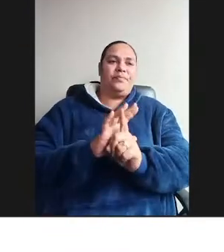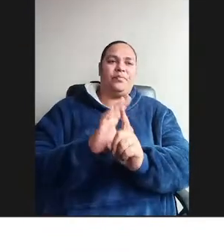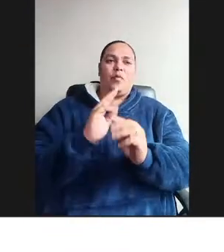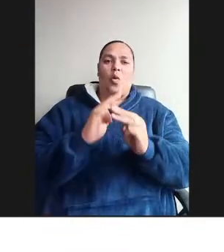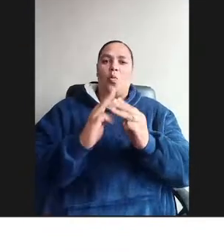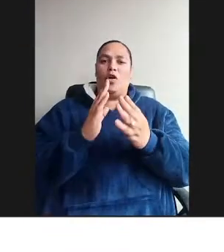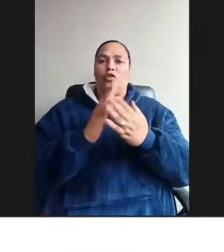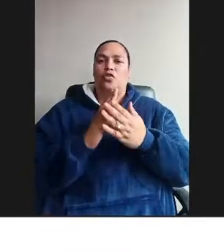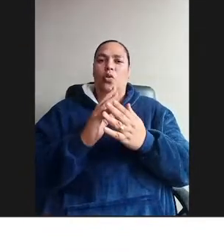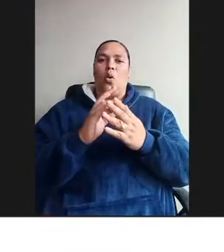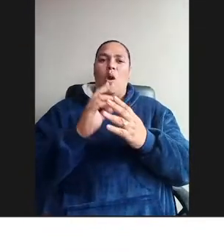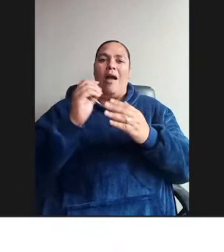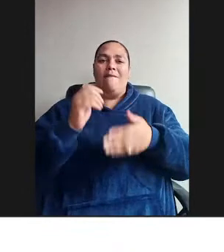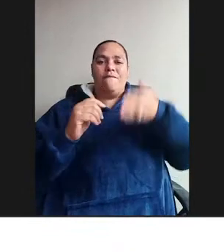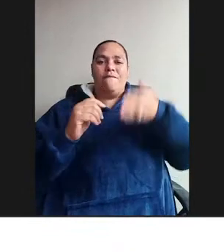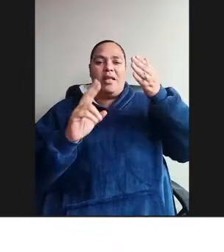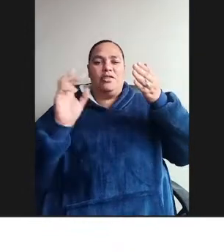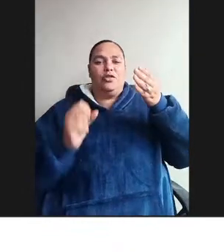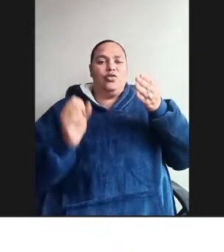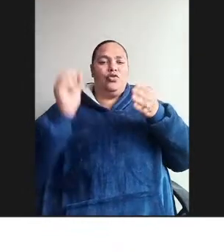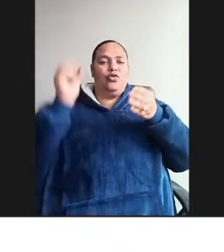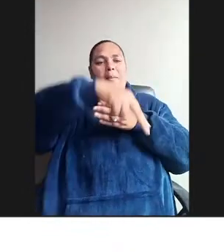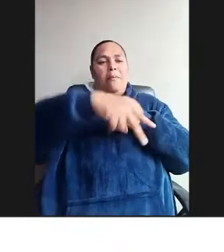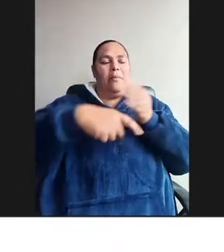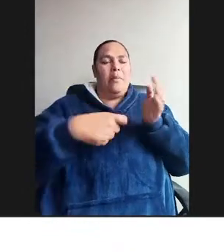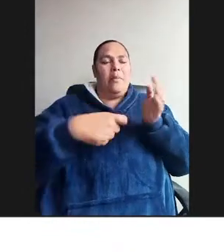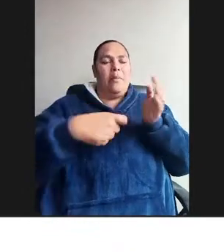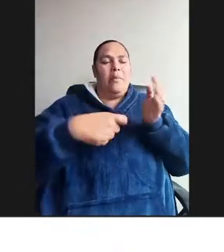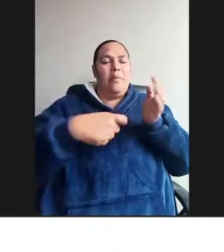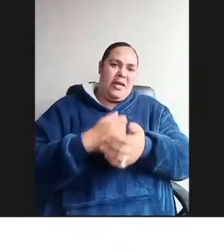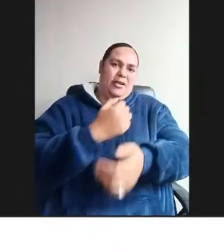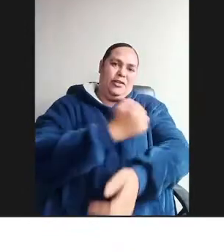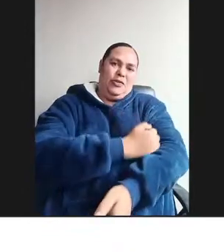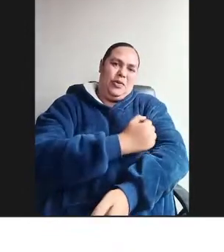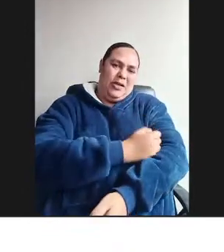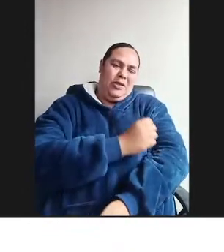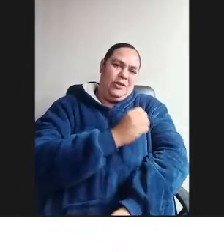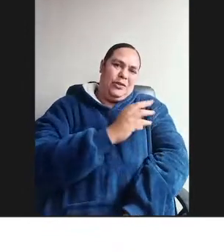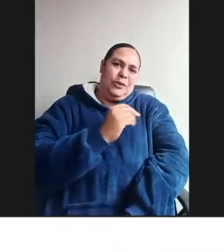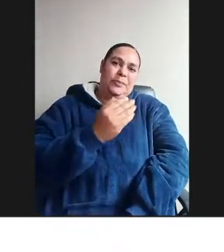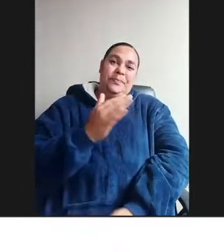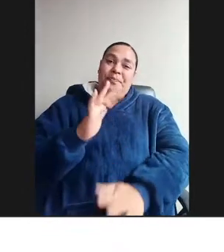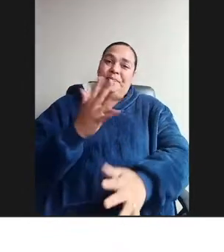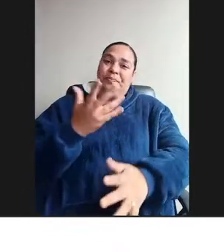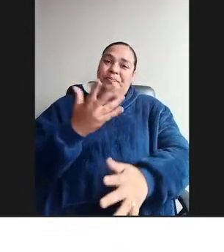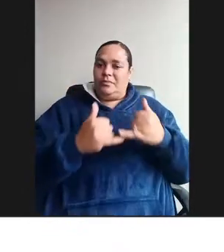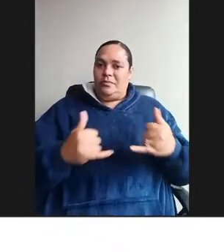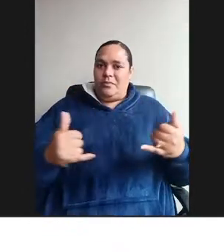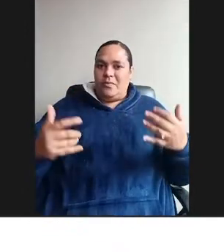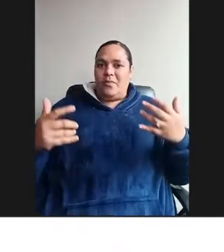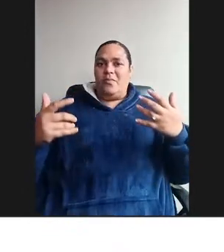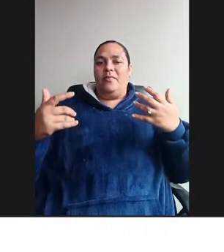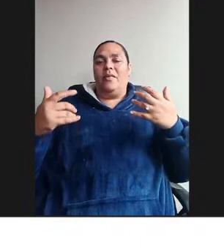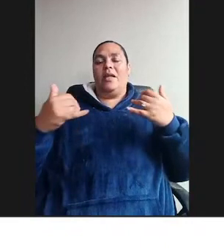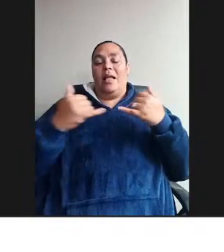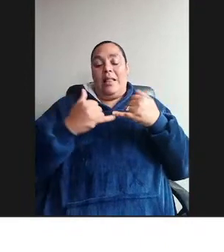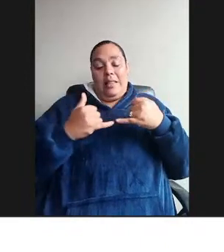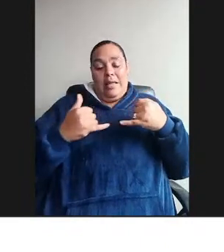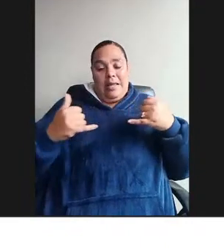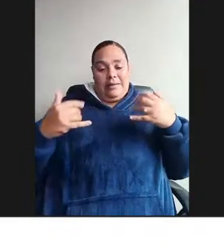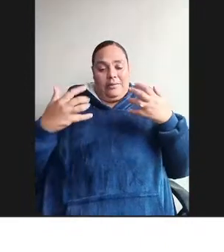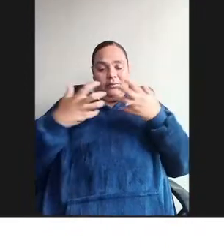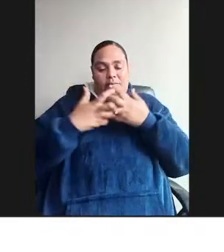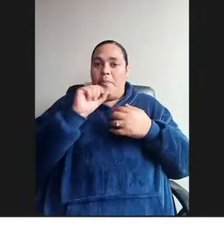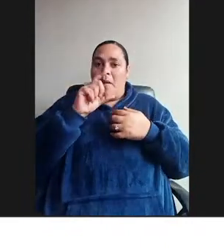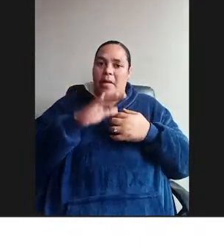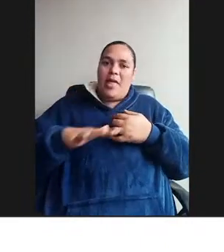to go and get the drugs. So how do we align and vet the areas or the schools